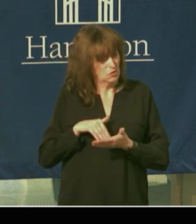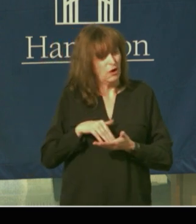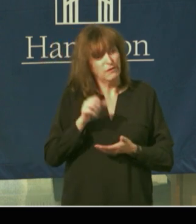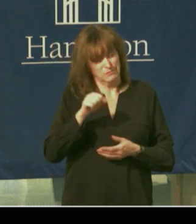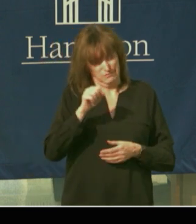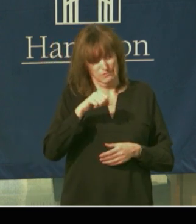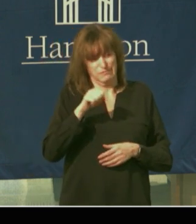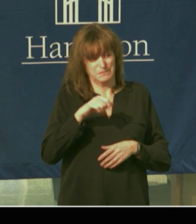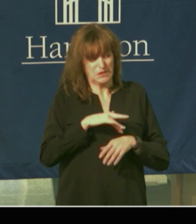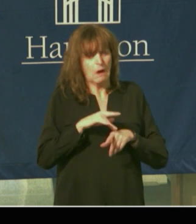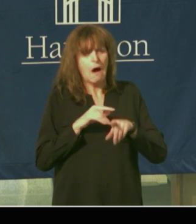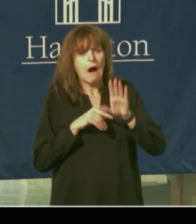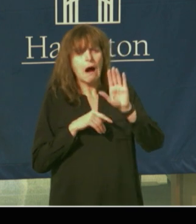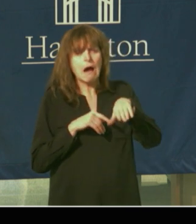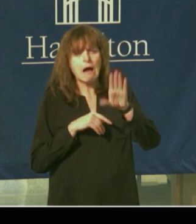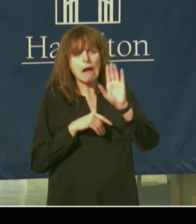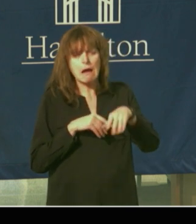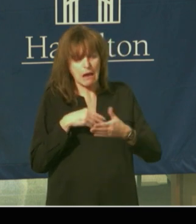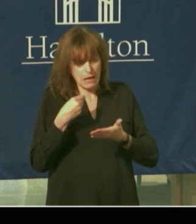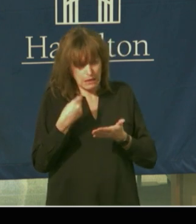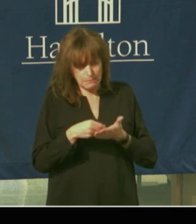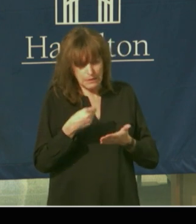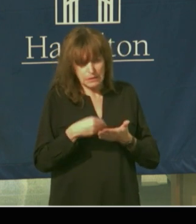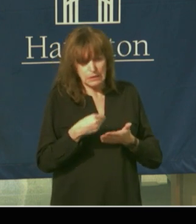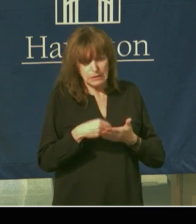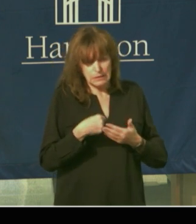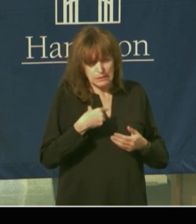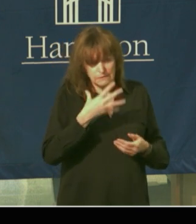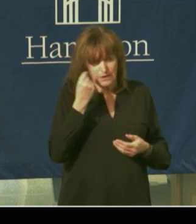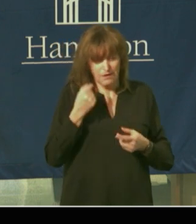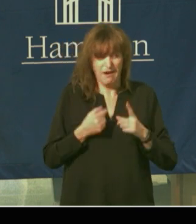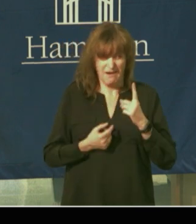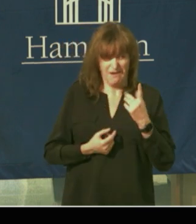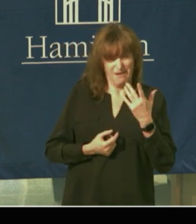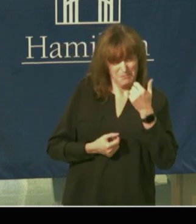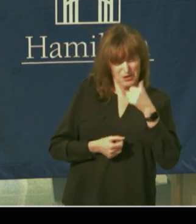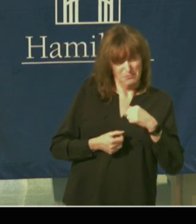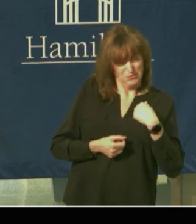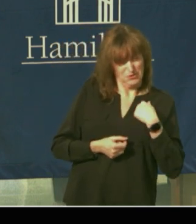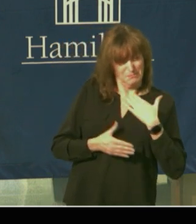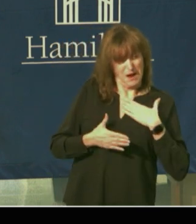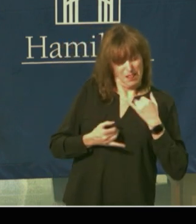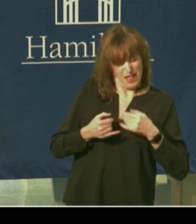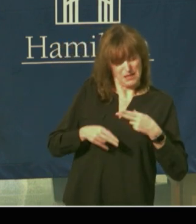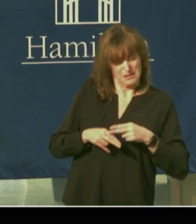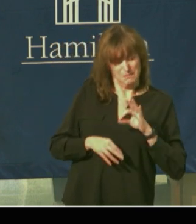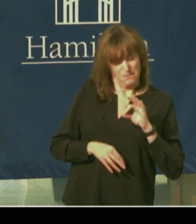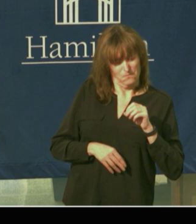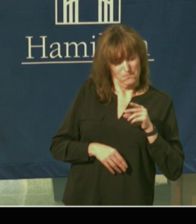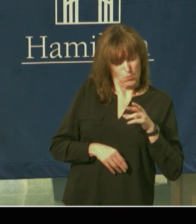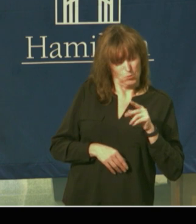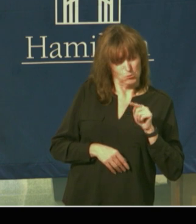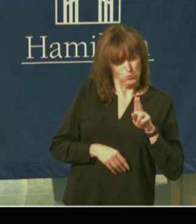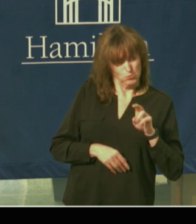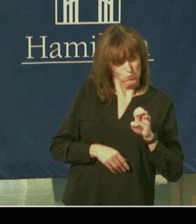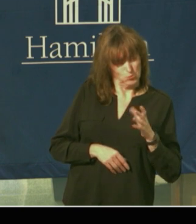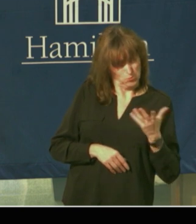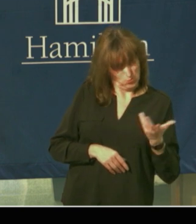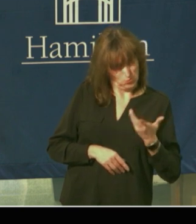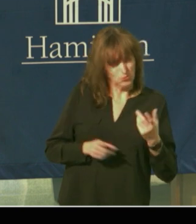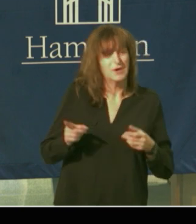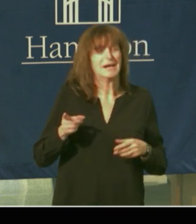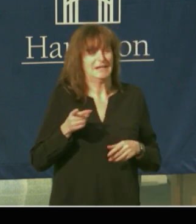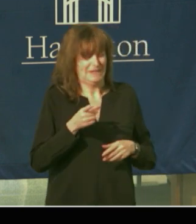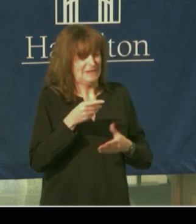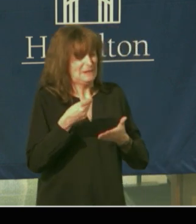named Fortune, money is a good thing, Mike. Always thinking of it. Absolutely, good thing. In fact, earlier today, I was over